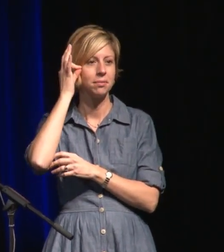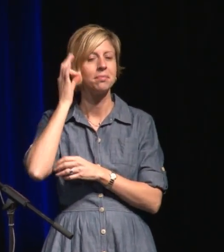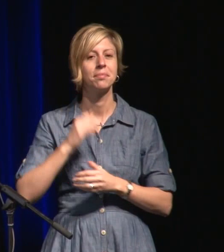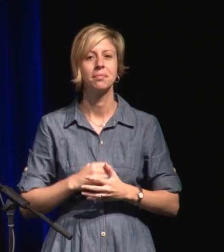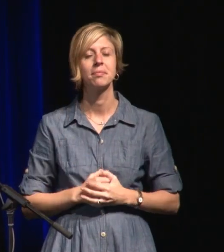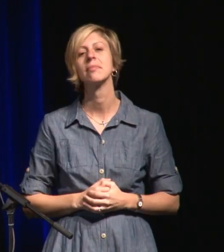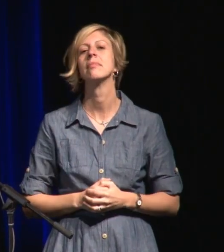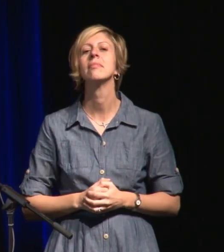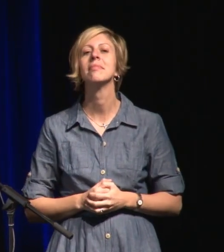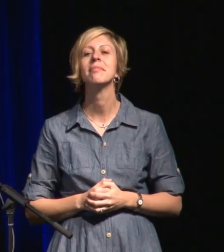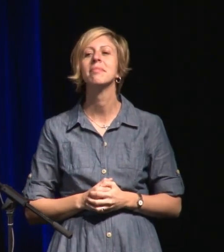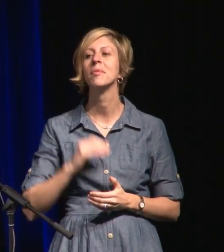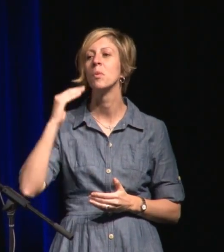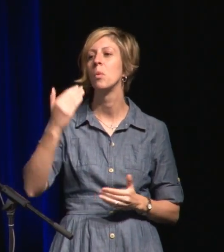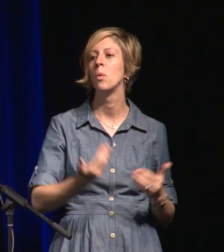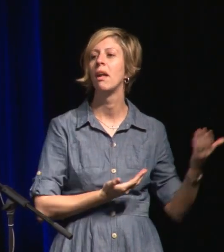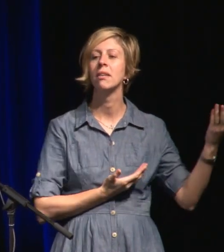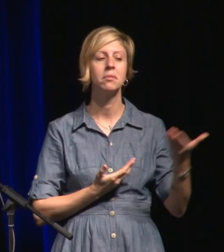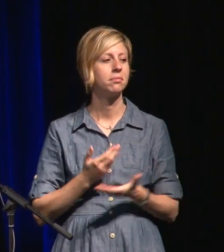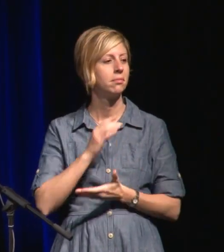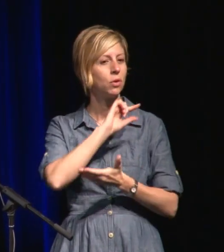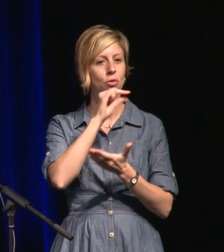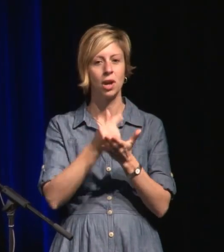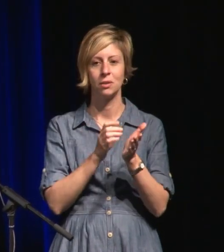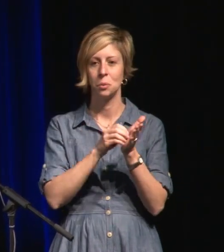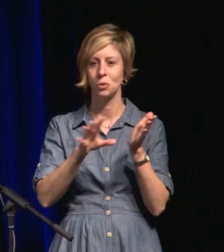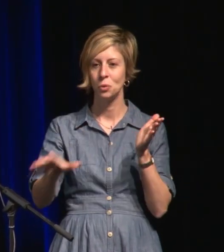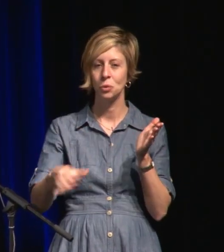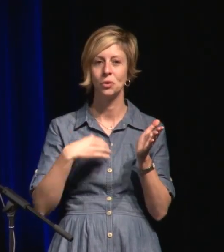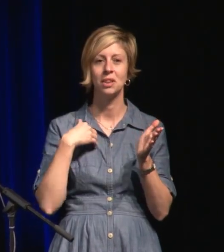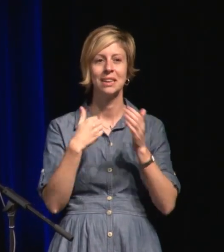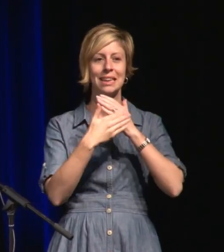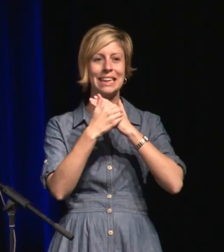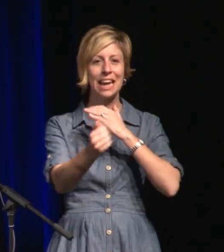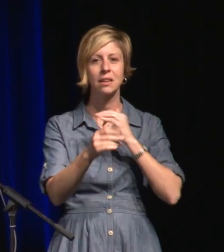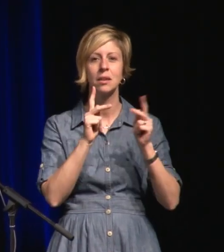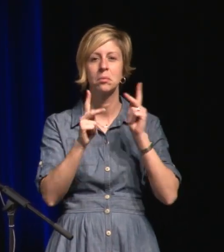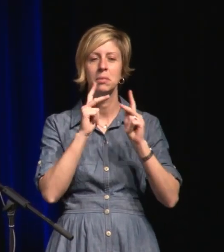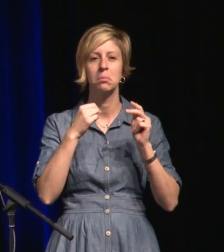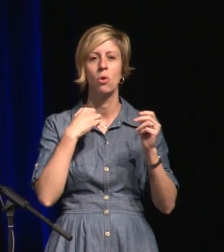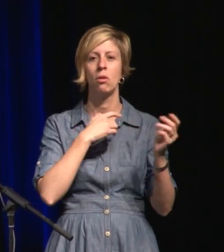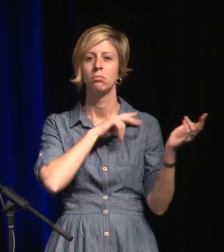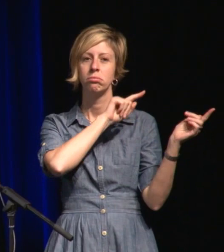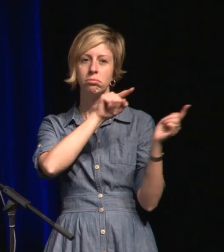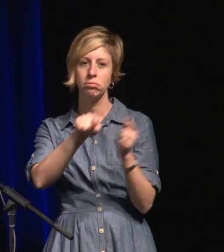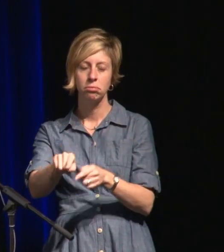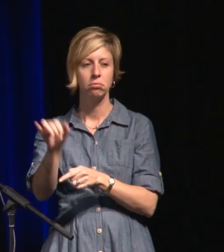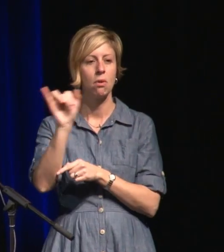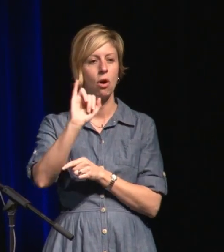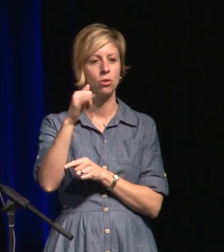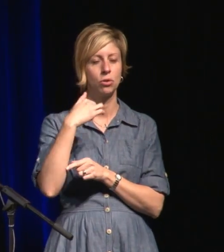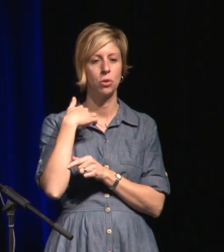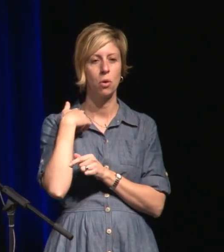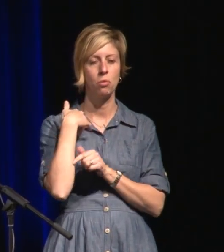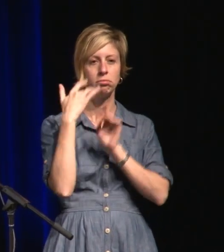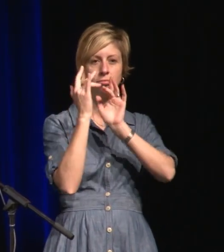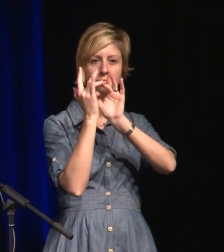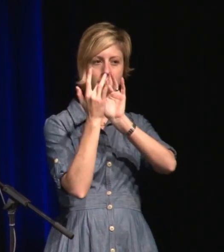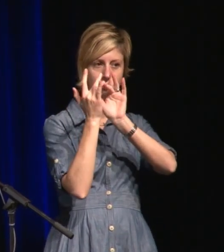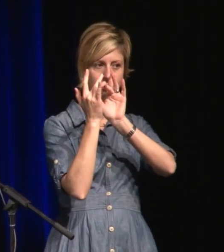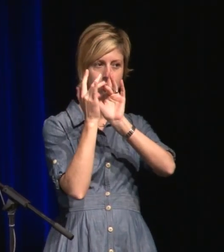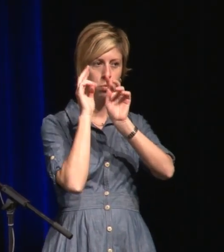Welcome to our graduates and to those who have gathered here today and via live streaming to celebrate and honor